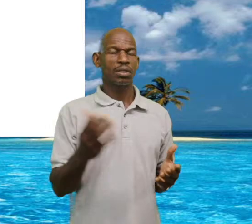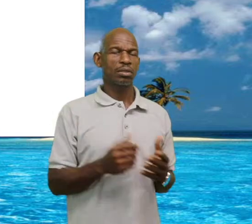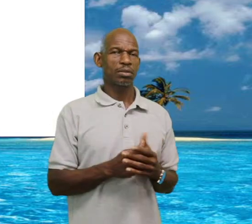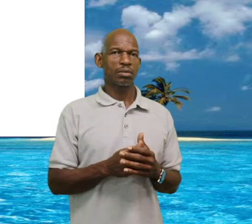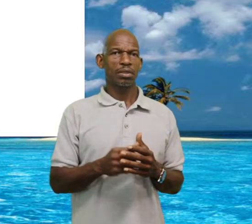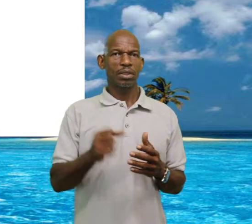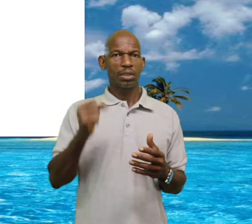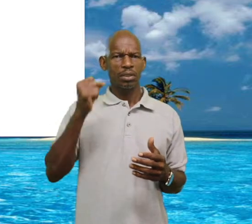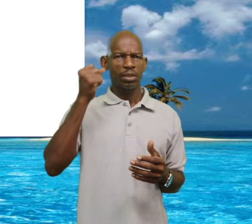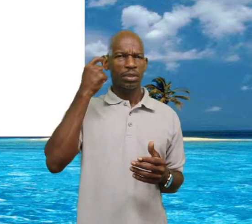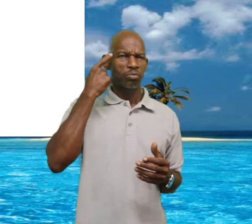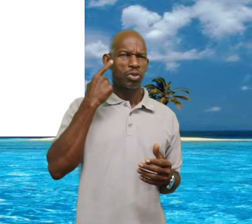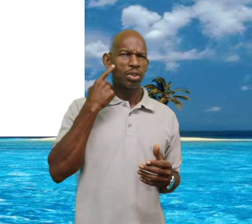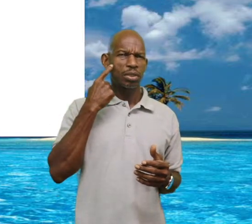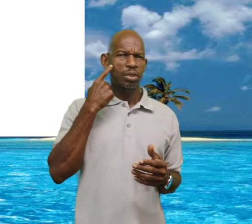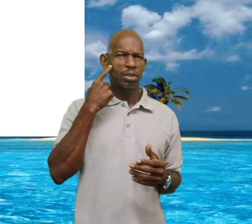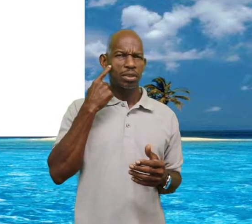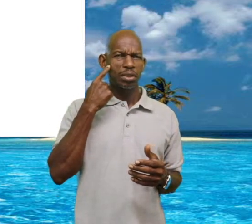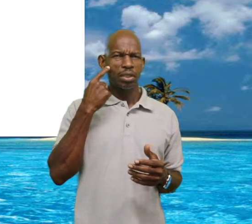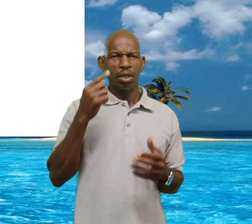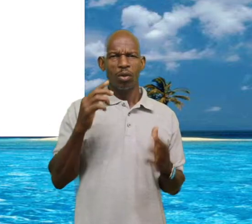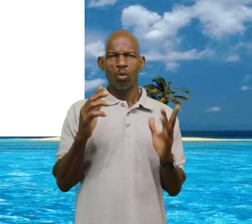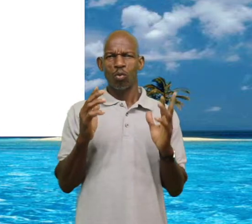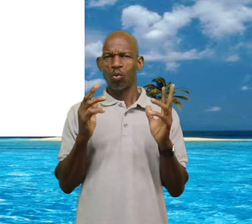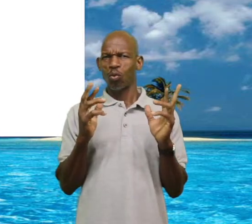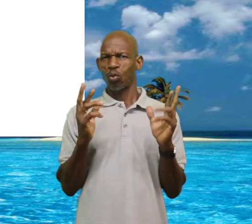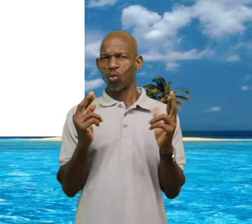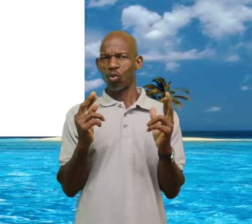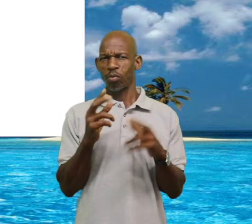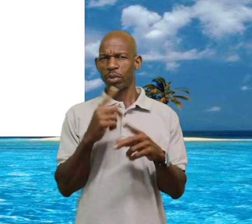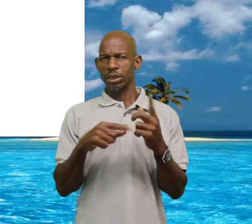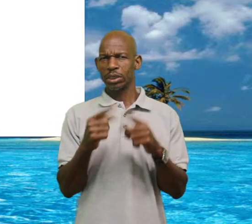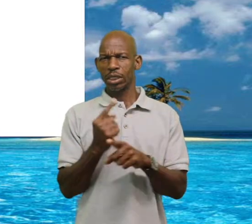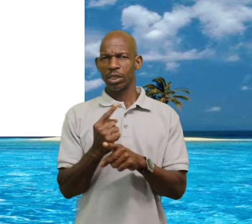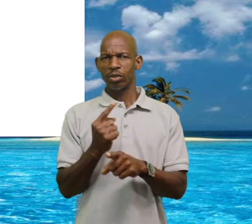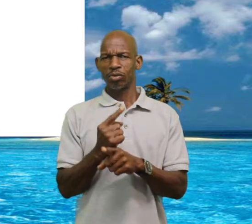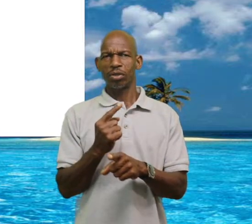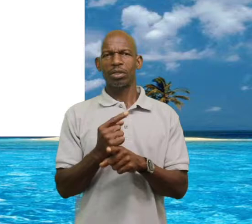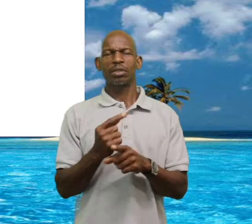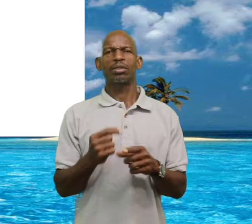when you brought up the use of the A and the and that I taught before. And I think I need to